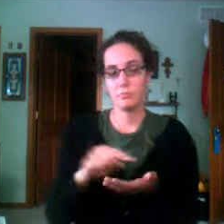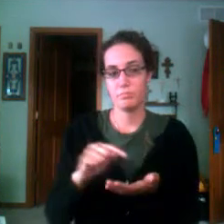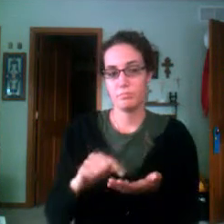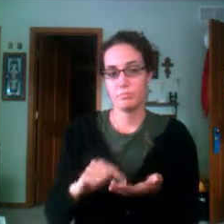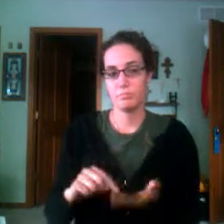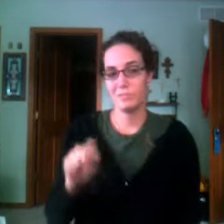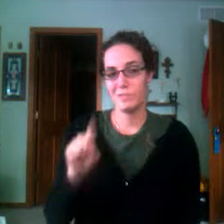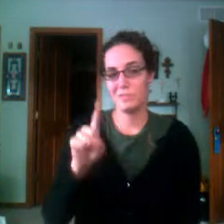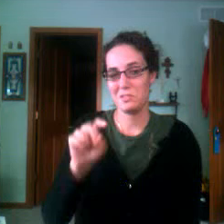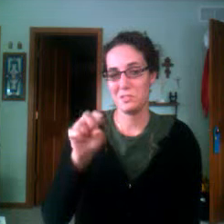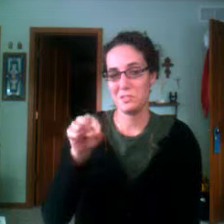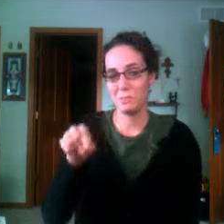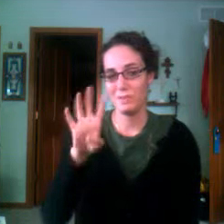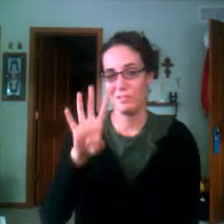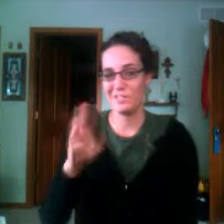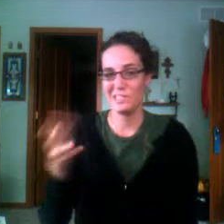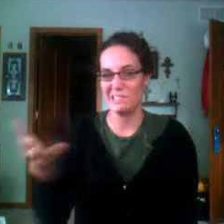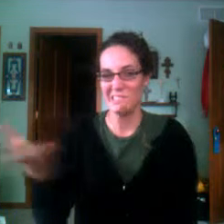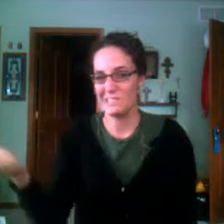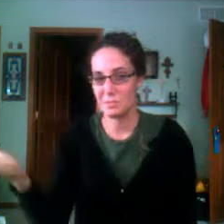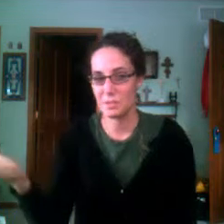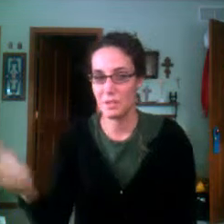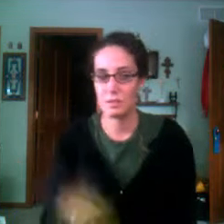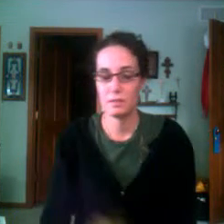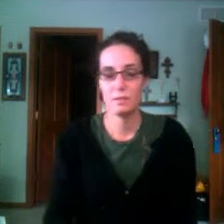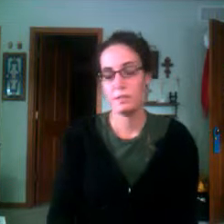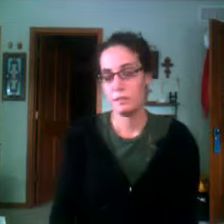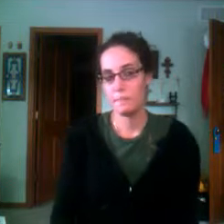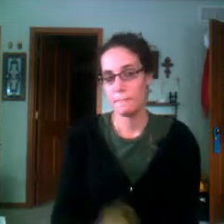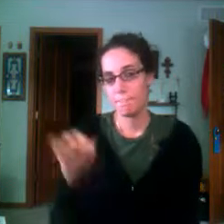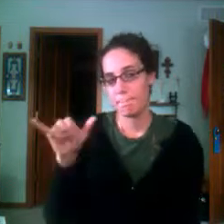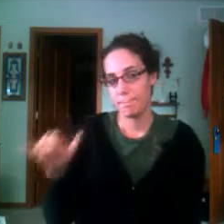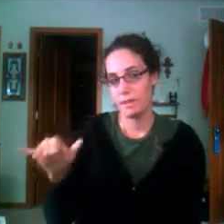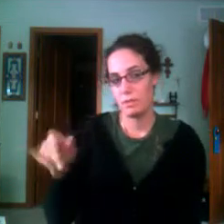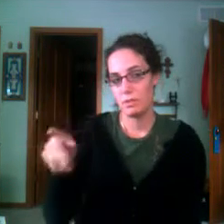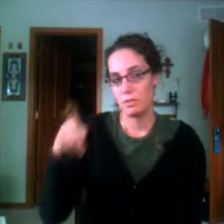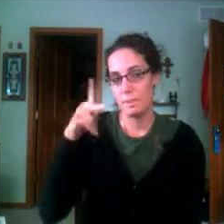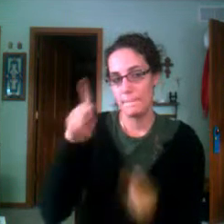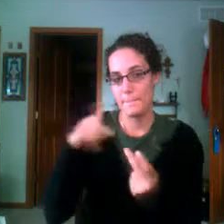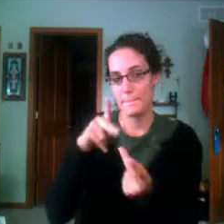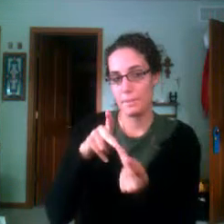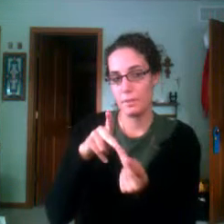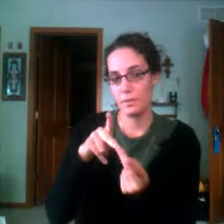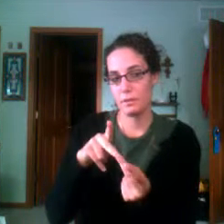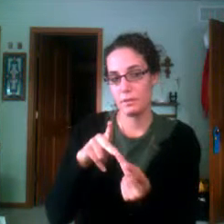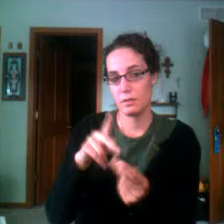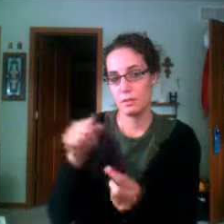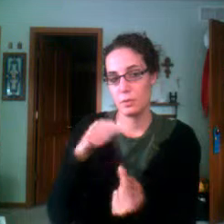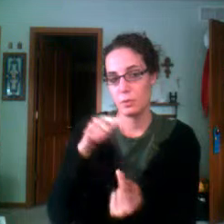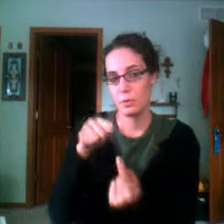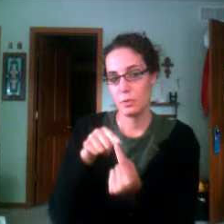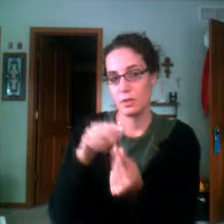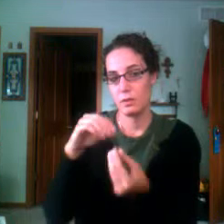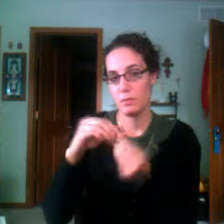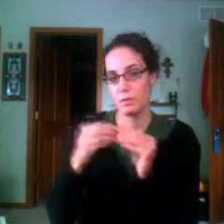1.4 something. And that's going to be some points on the number line. Oh, let's say like around right there or so,